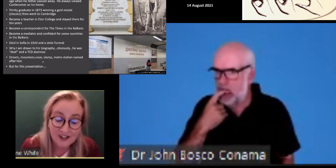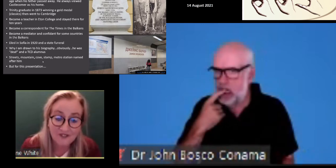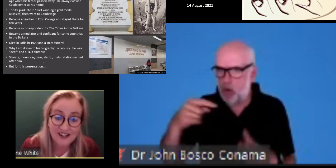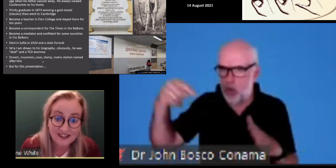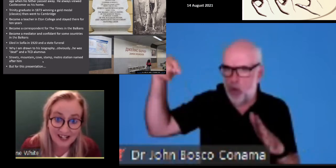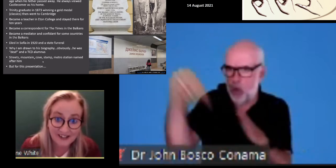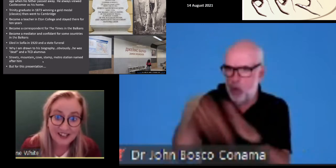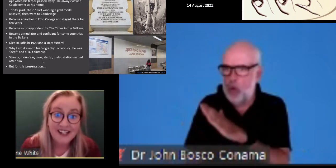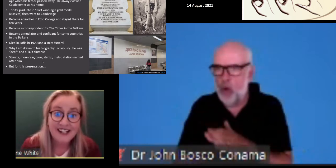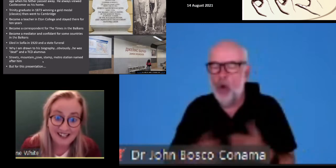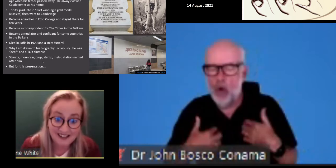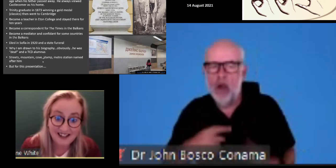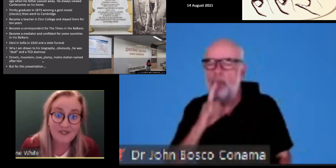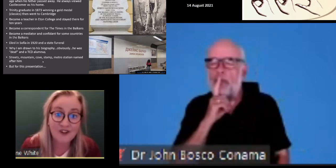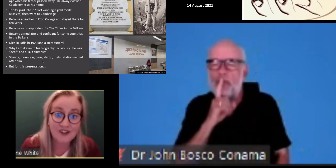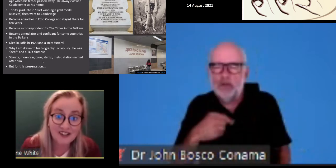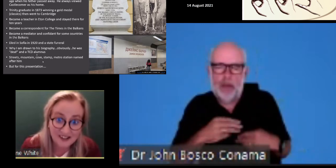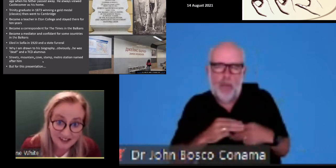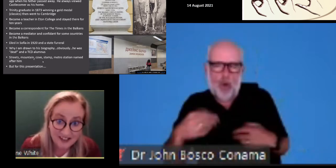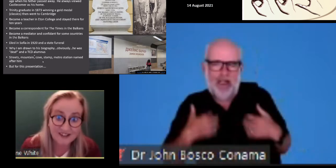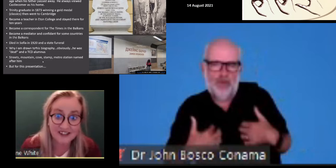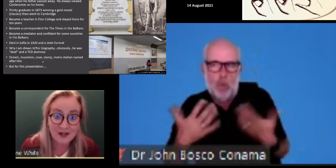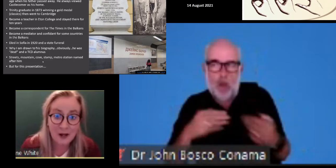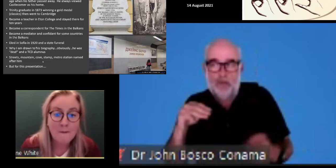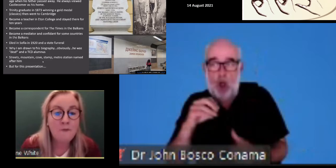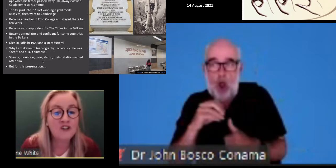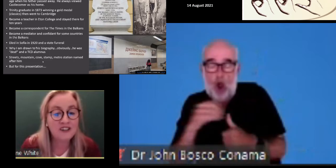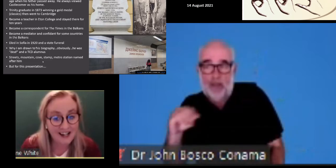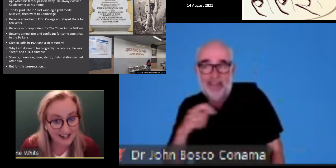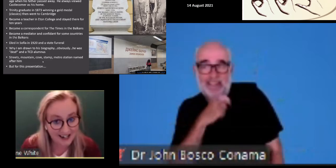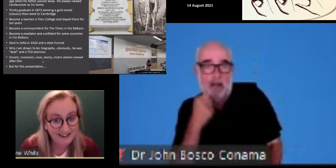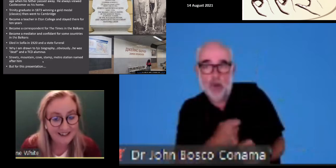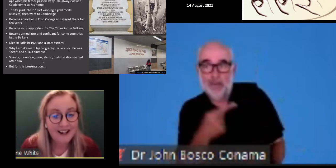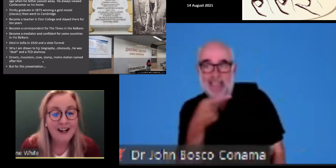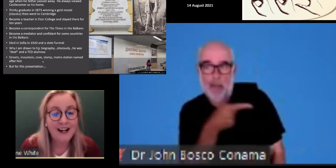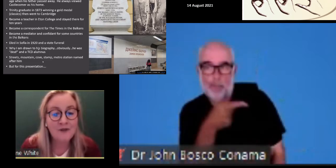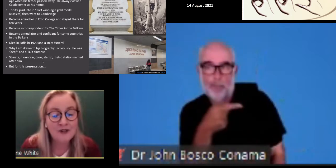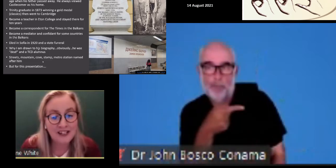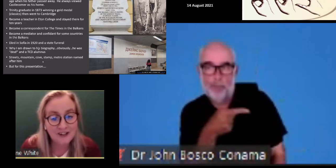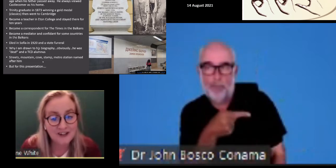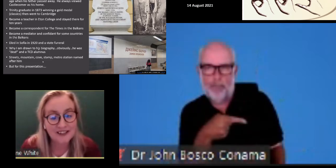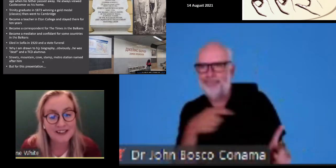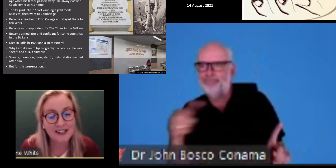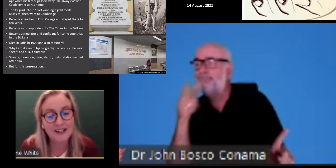impressive is that? His life was serious, but again, I was only interested in